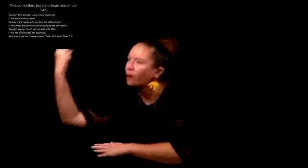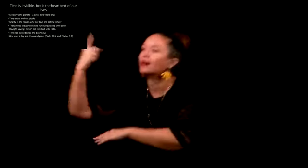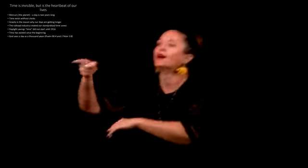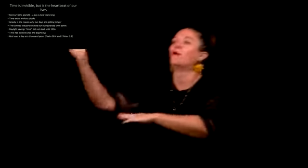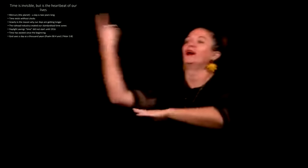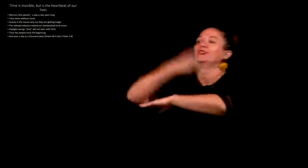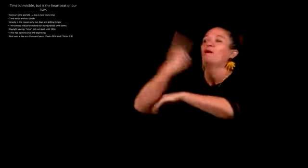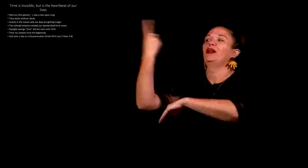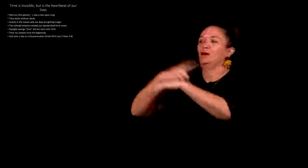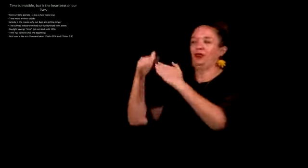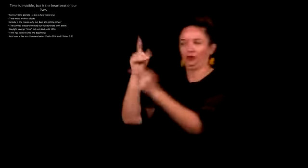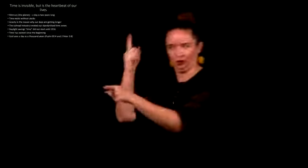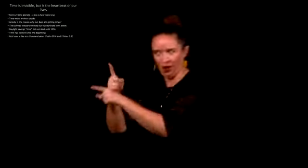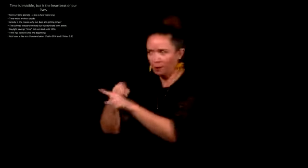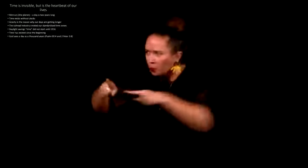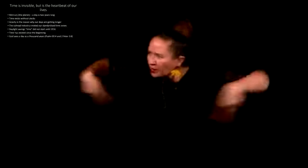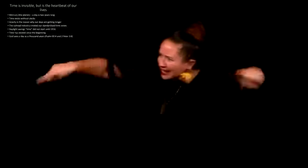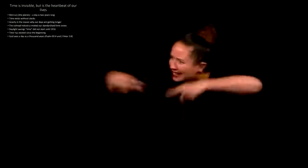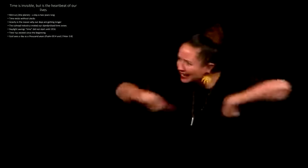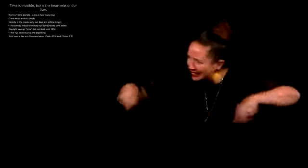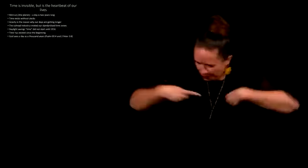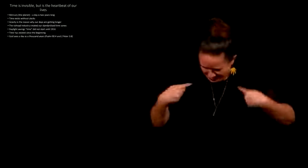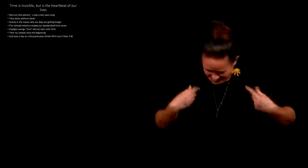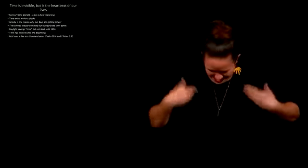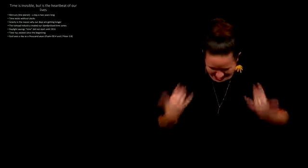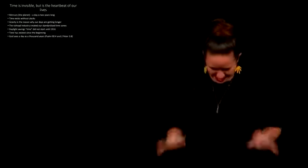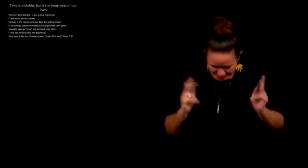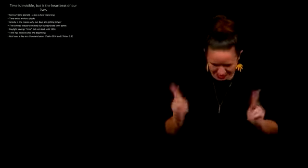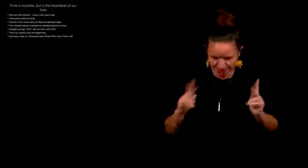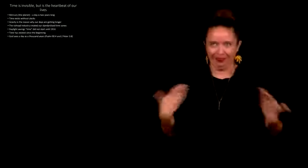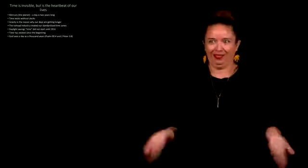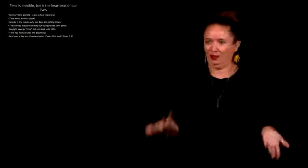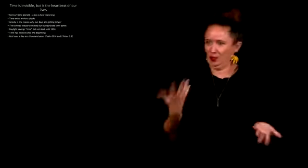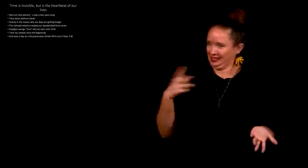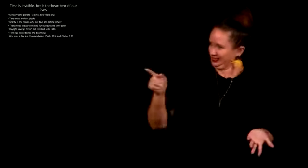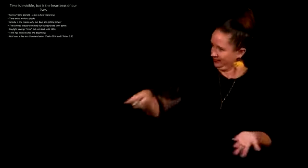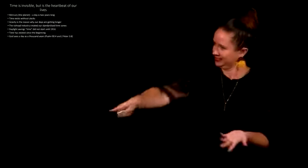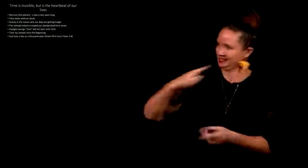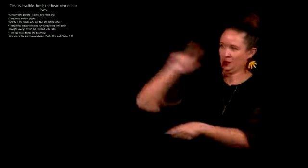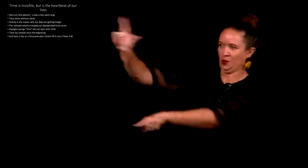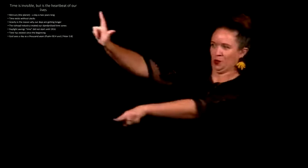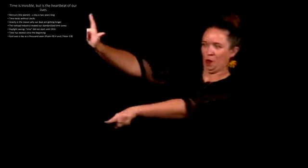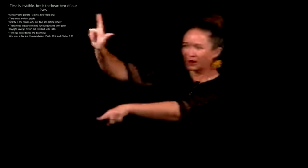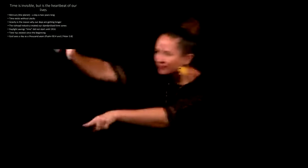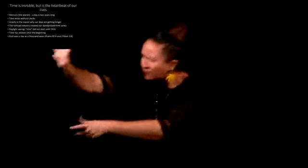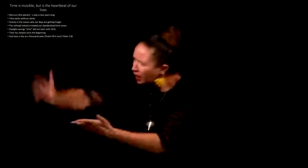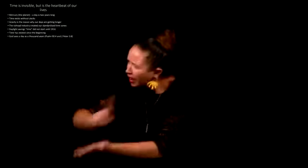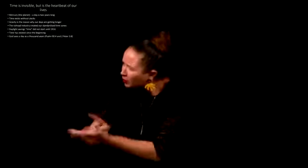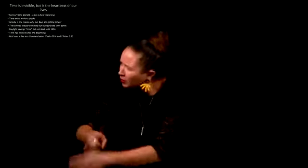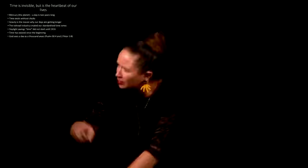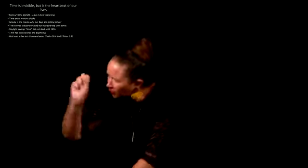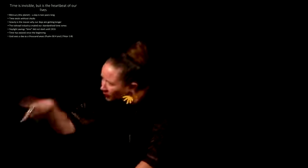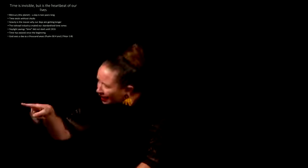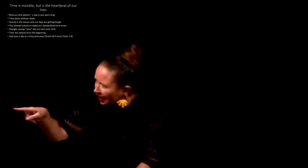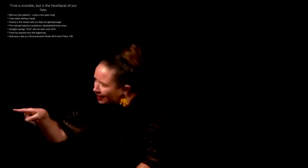how many would be 1,000 hours? Okay. So what we would experience as a person would be,